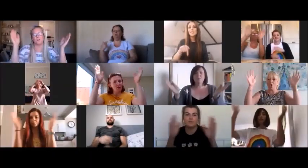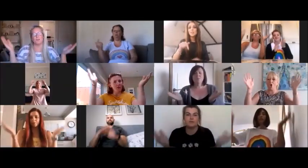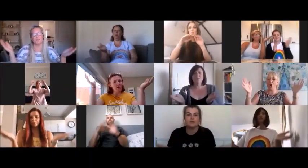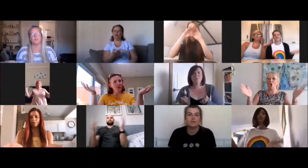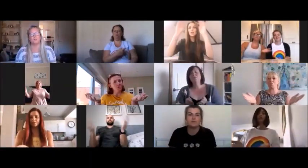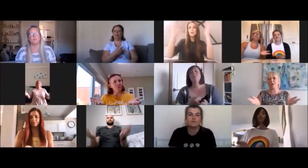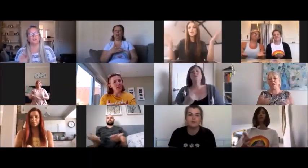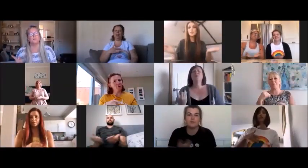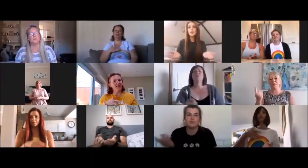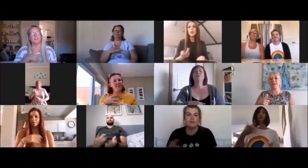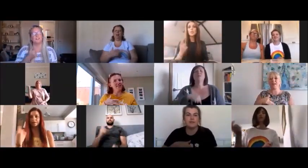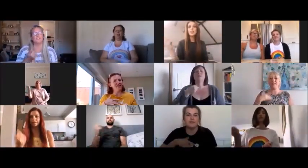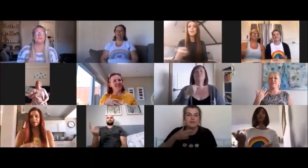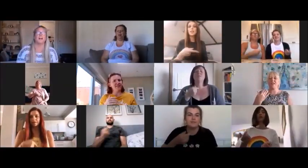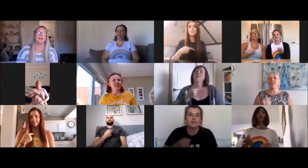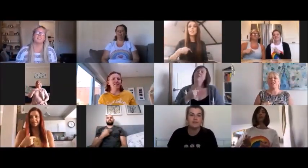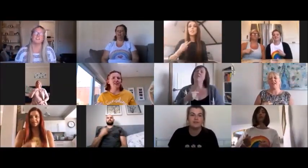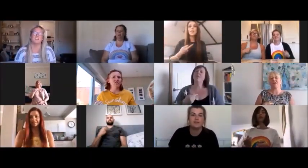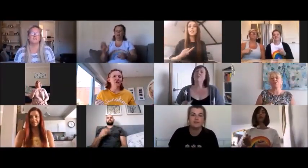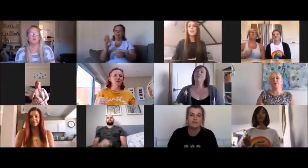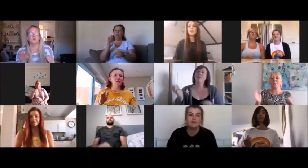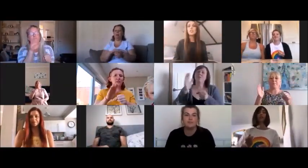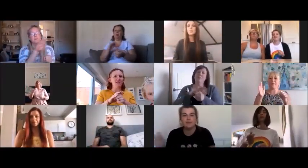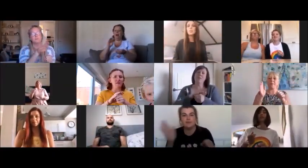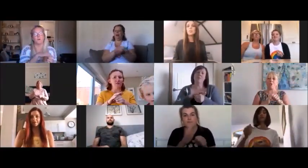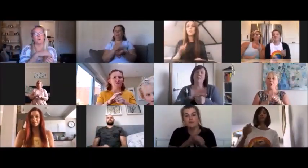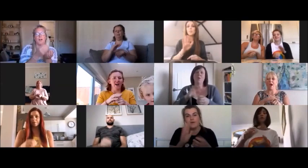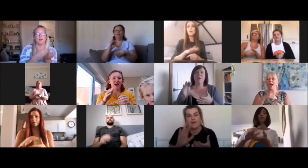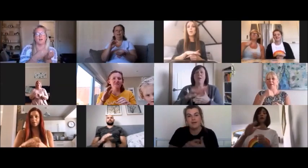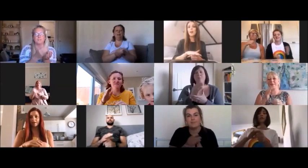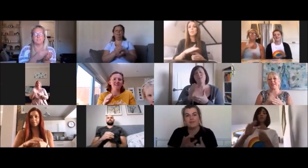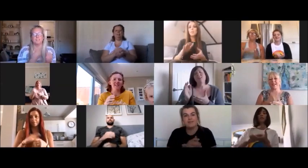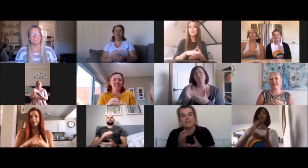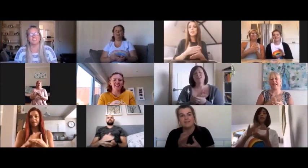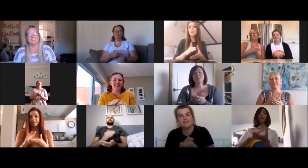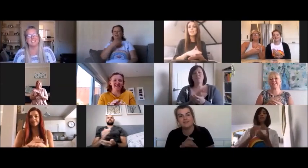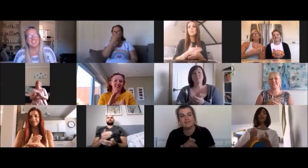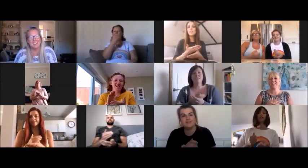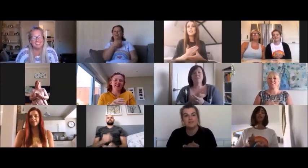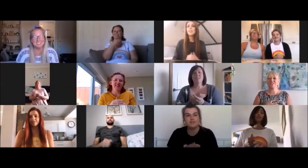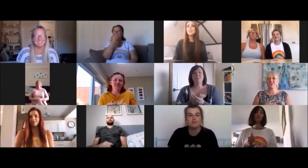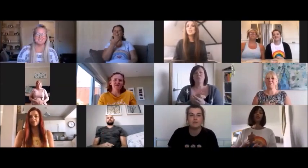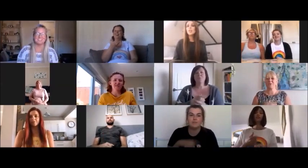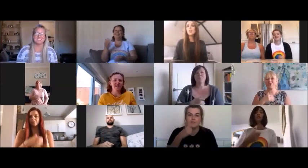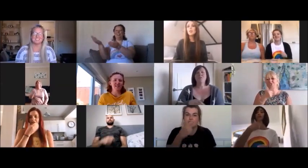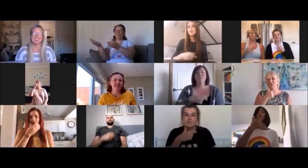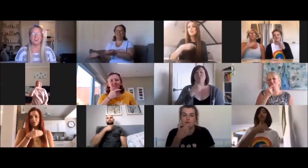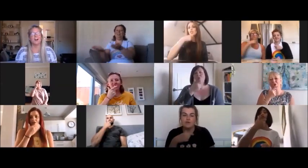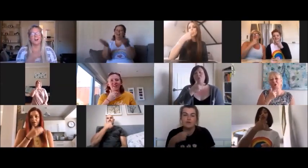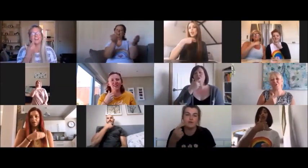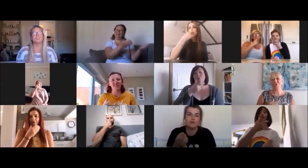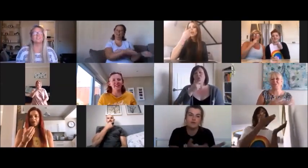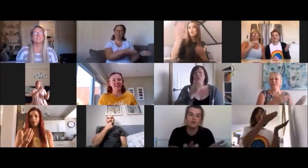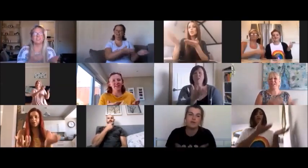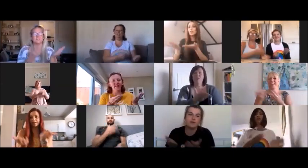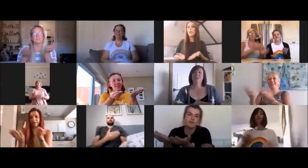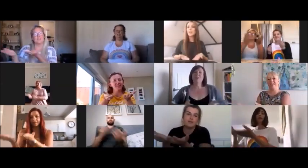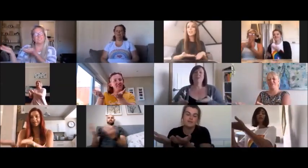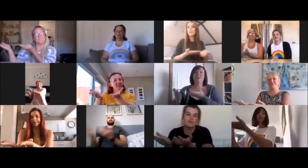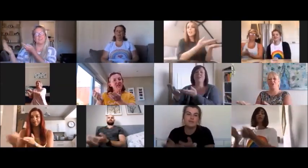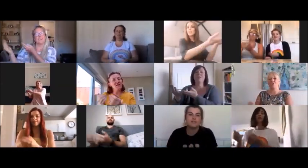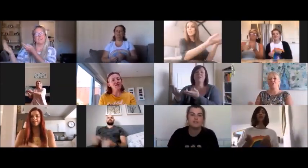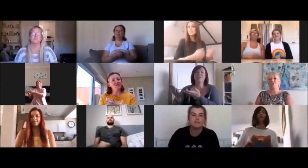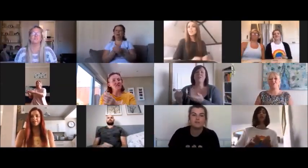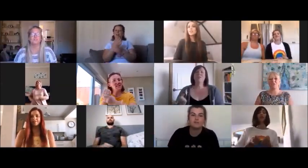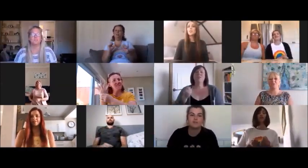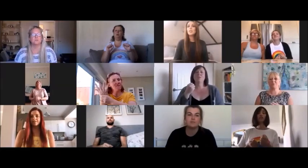In this world where we live, there should be more happiness. So much joy you can